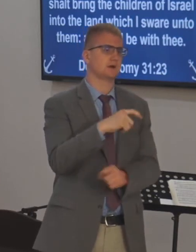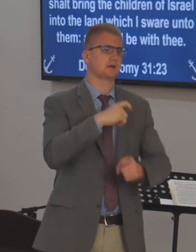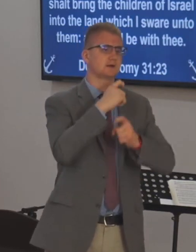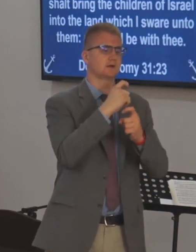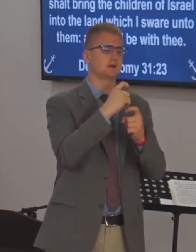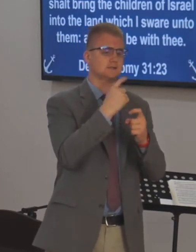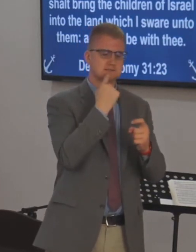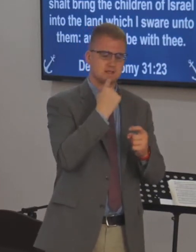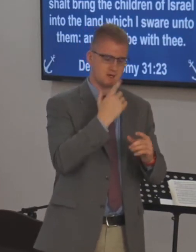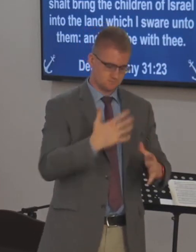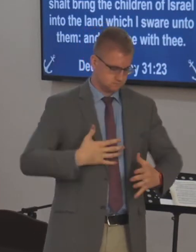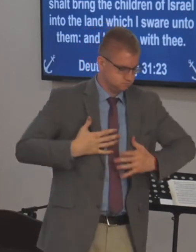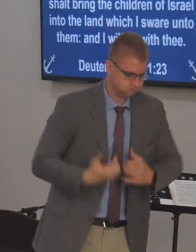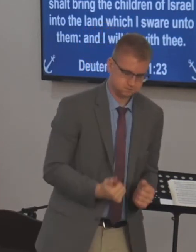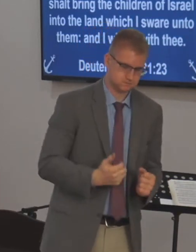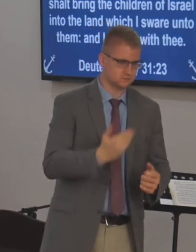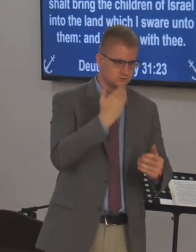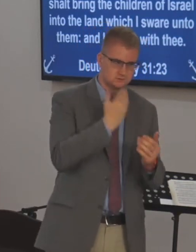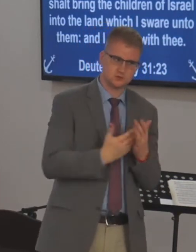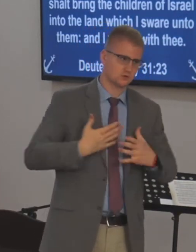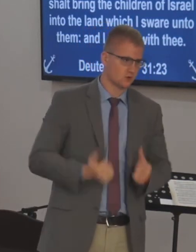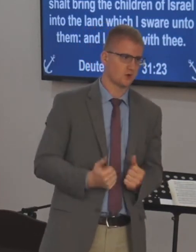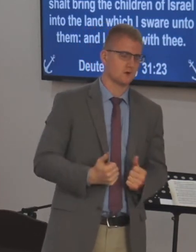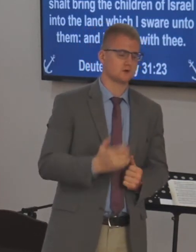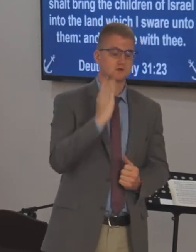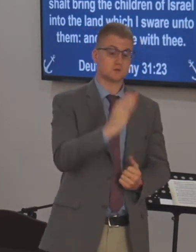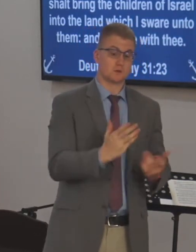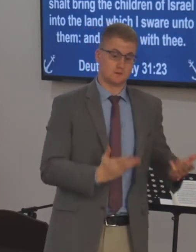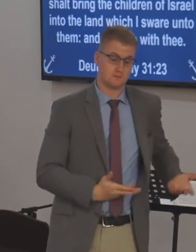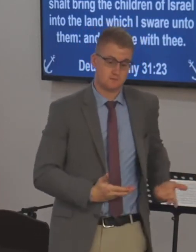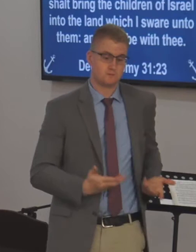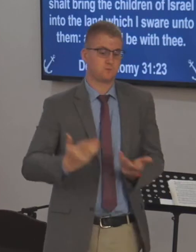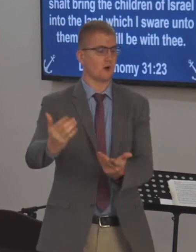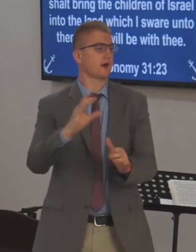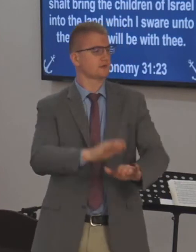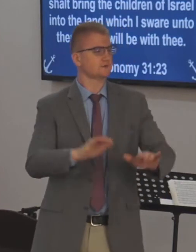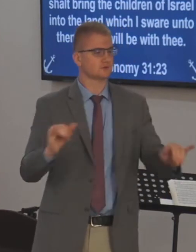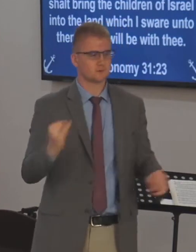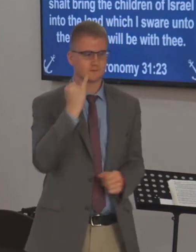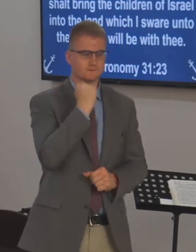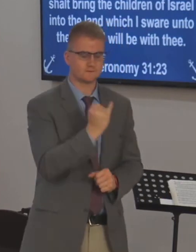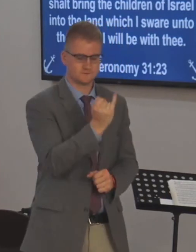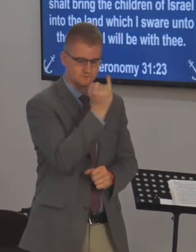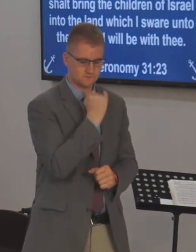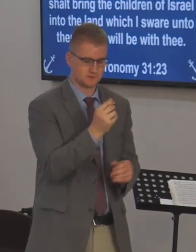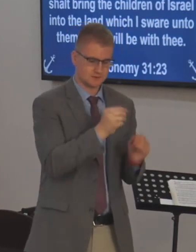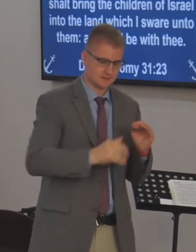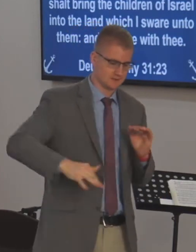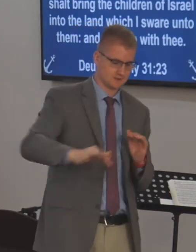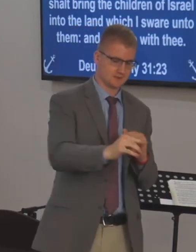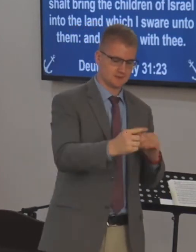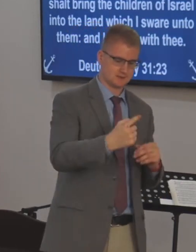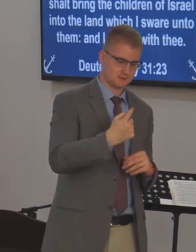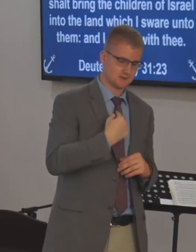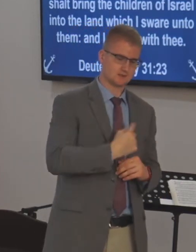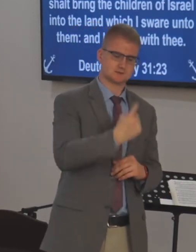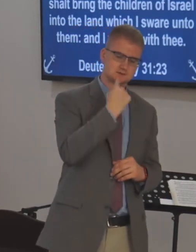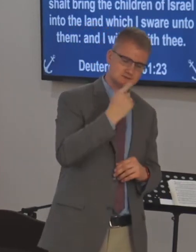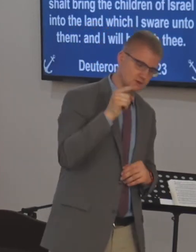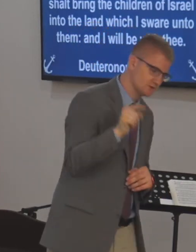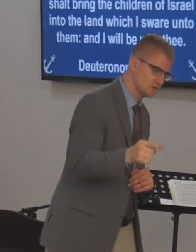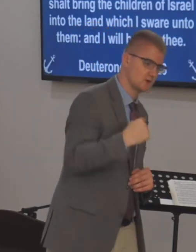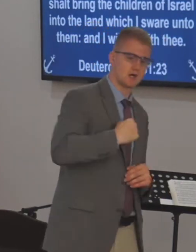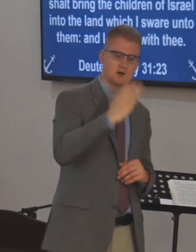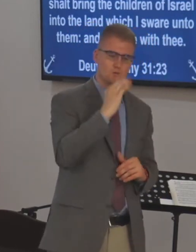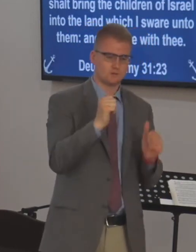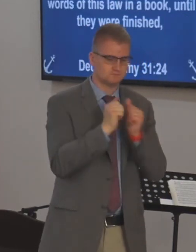good courage, for thou shalt bring the children of Israel into the land which I swear unto thee, and I will be with thee.